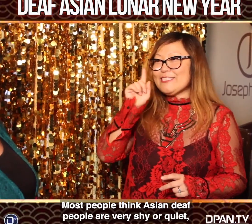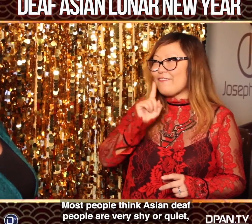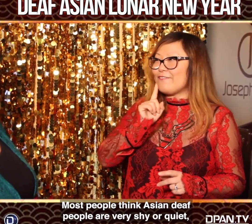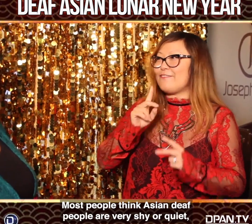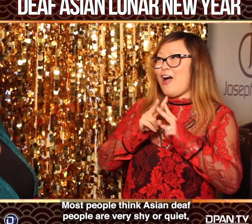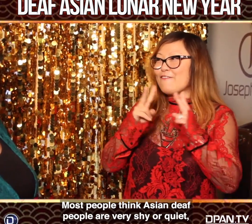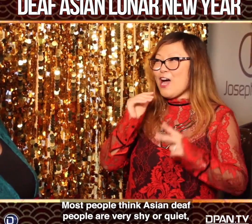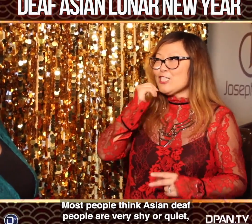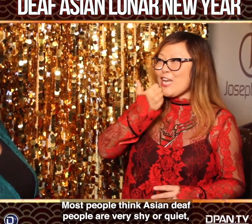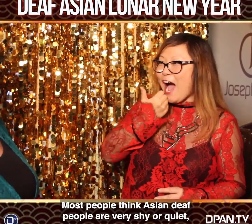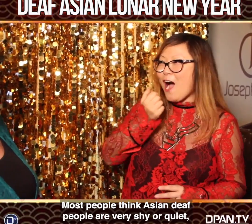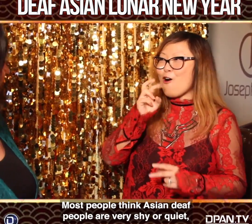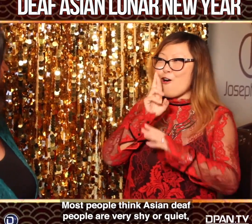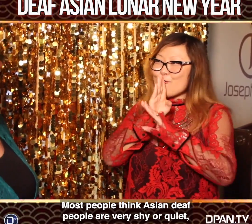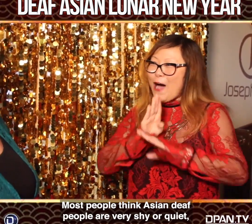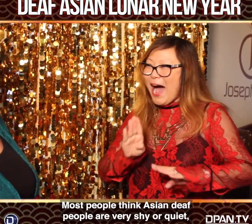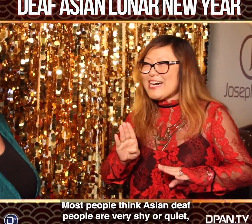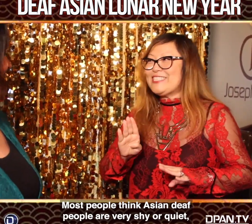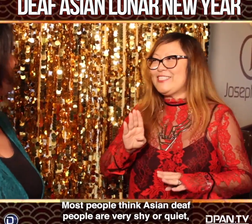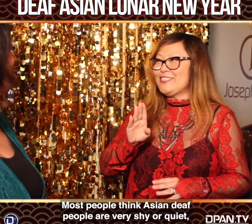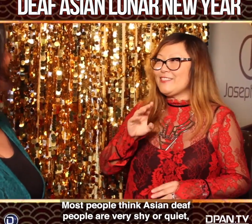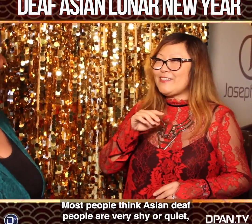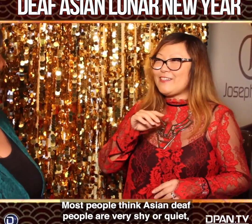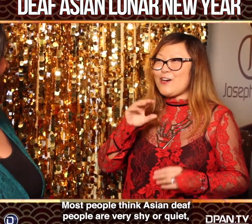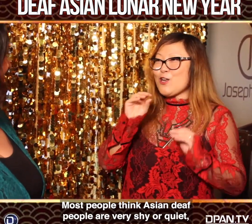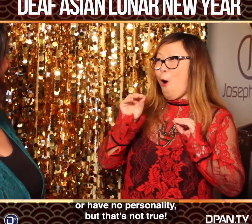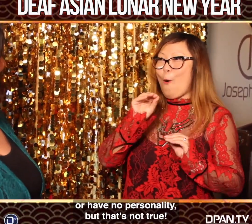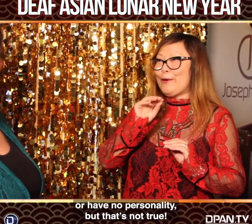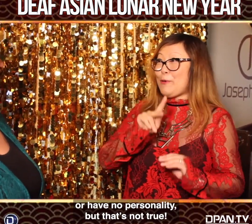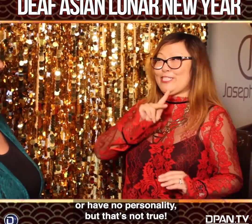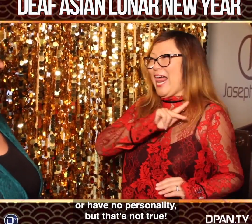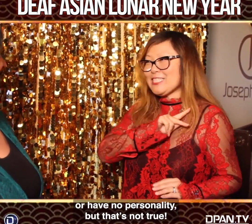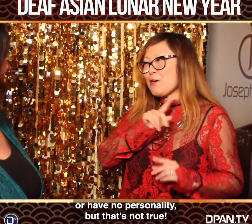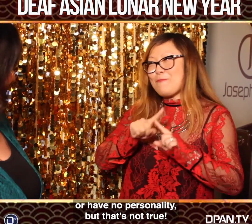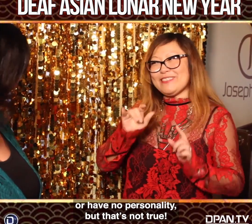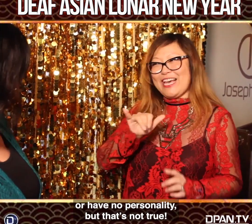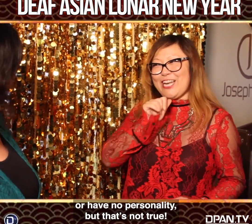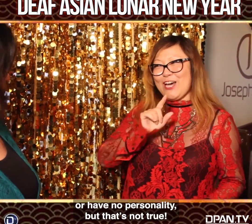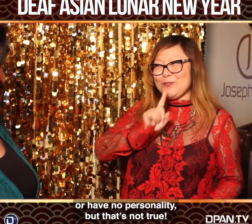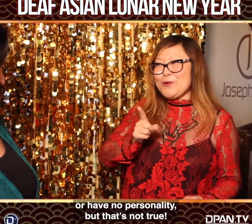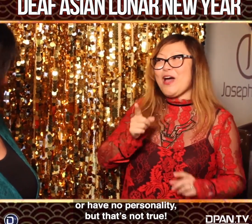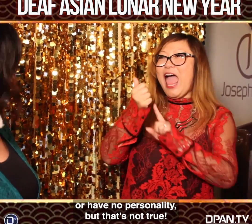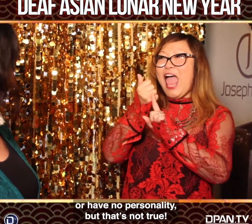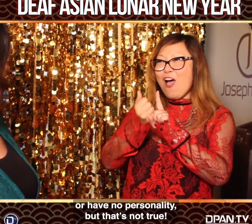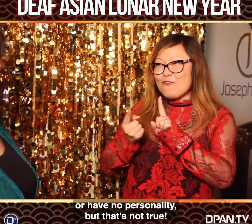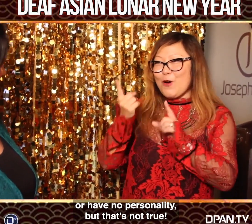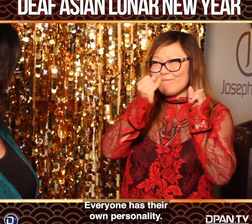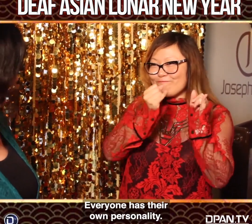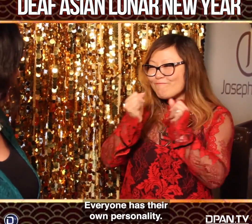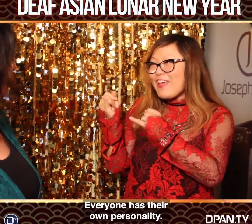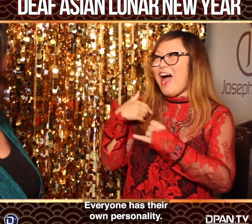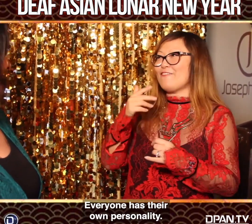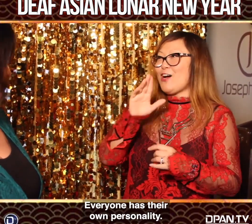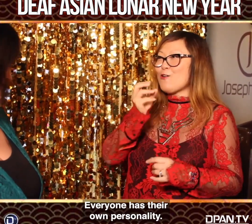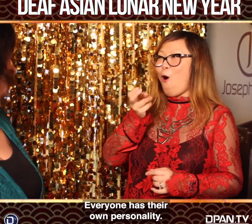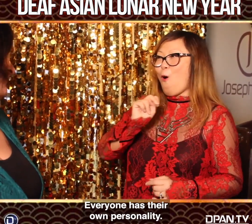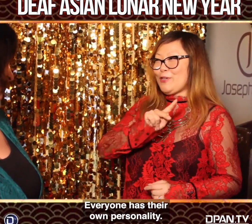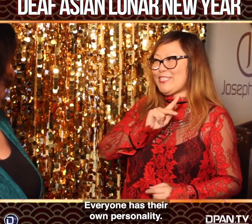Most people think Asian deaf people are very shy or quiet, or have no personality, but that's not true. Everyone has their own